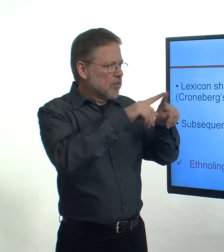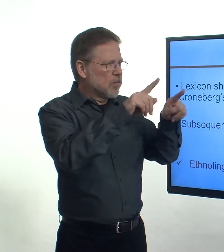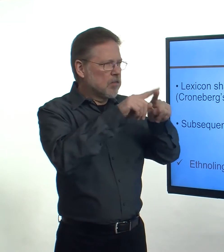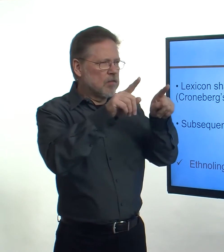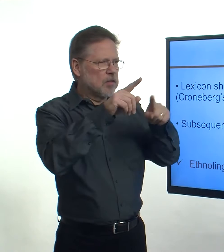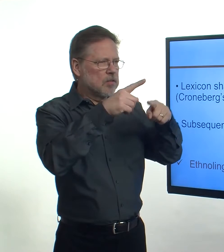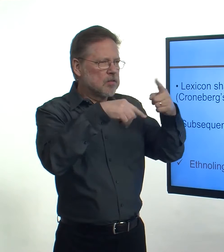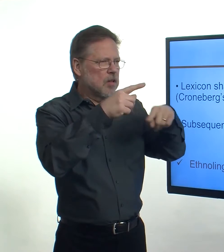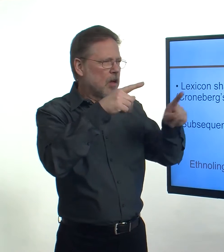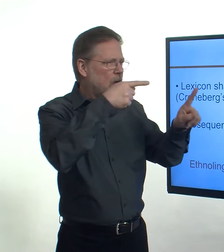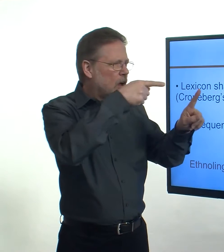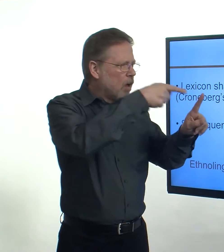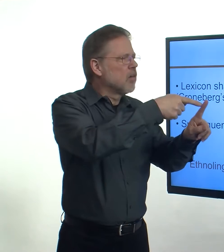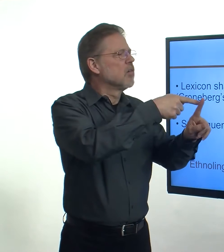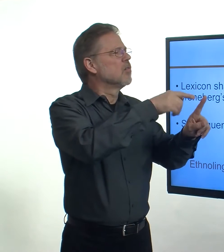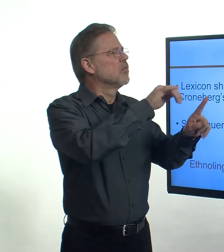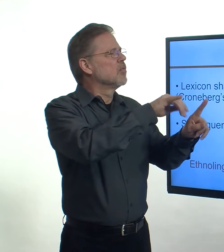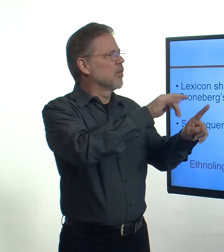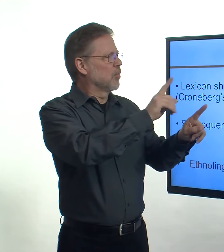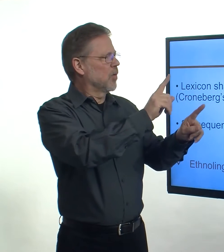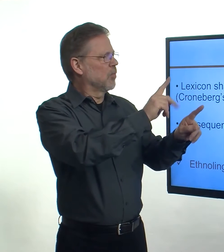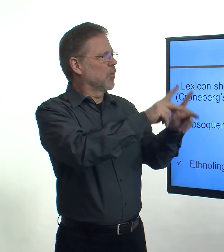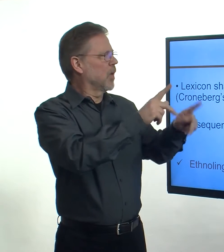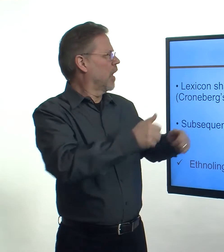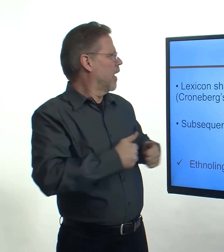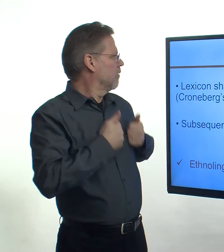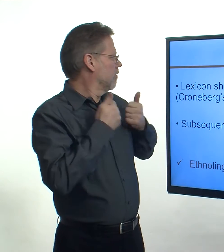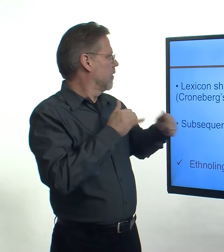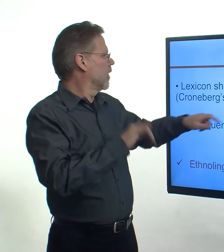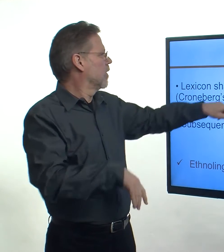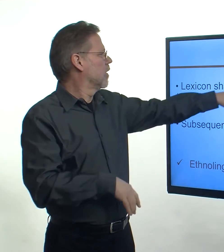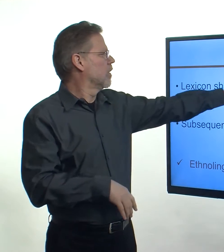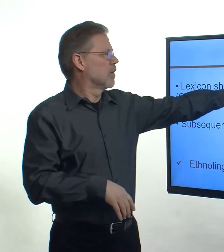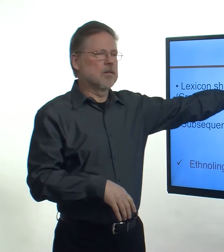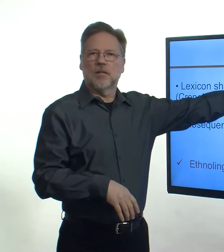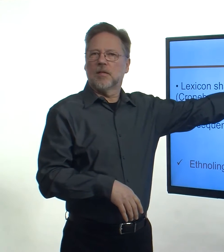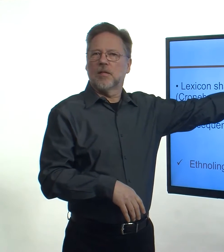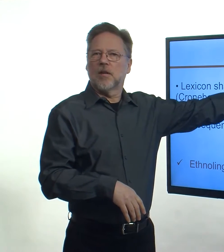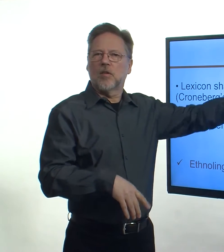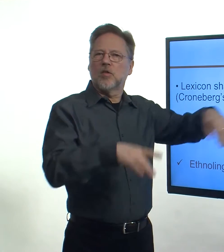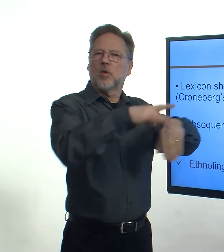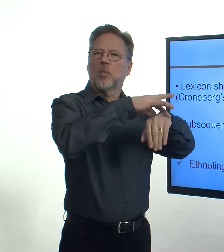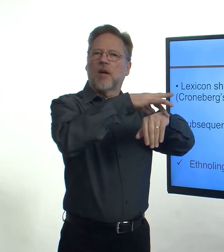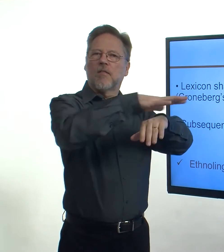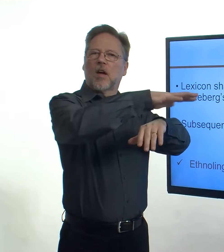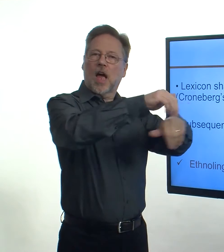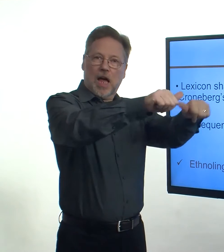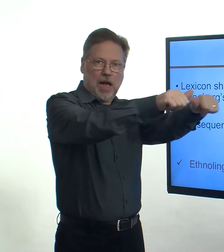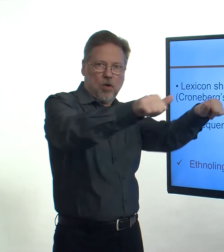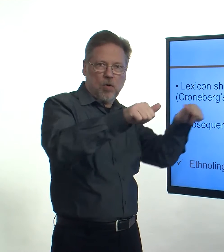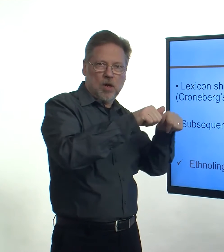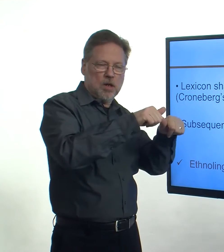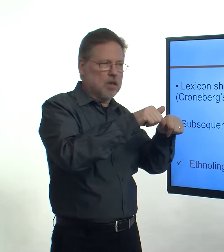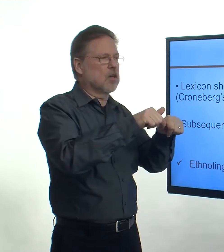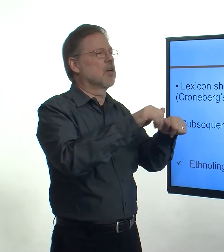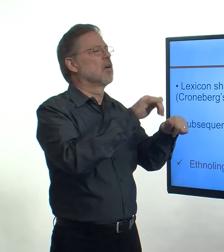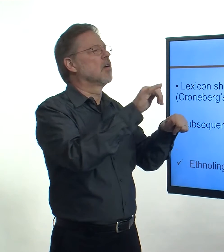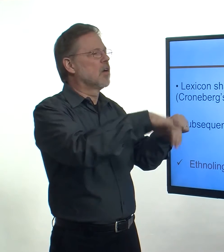describes observations of sign varieties that were tied to where people live, or geography. So distinct geographic areas